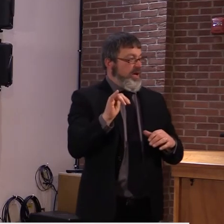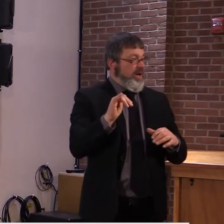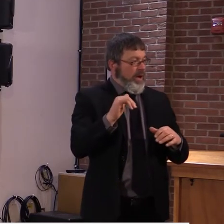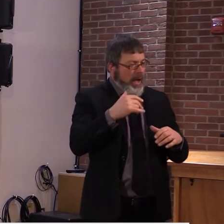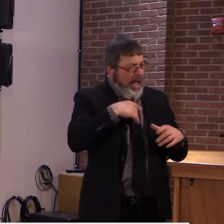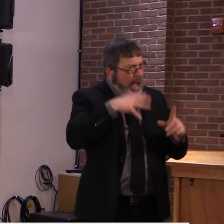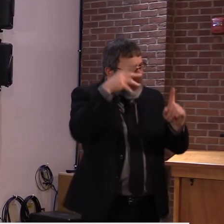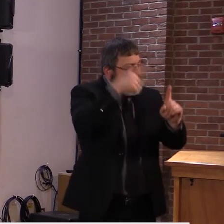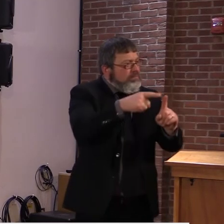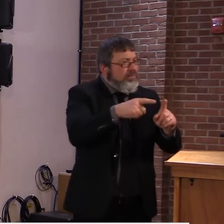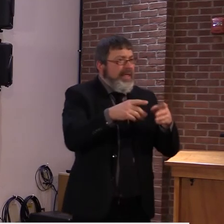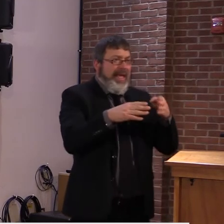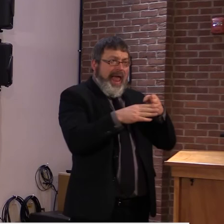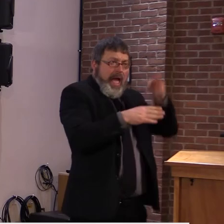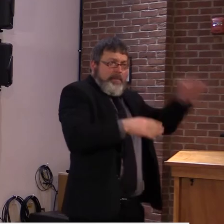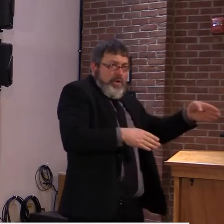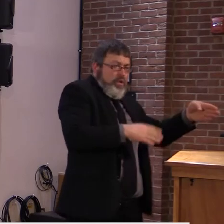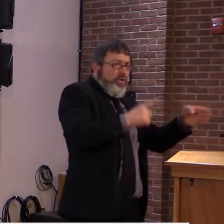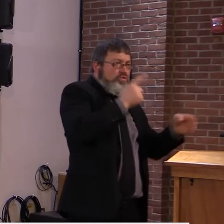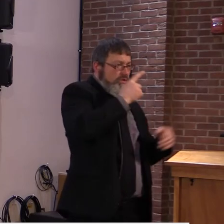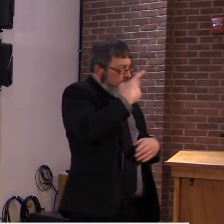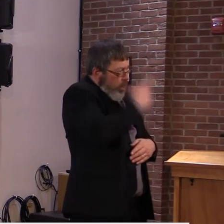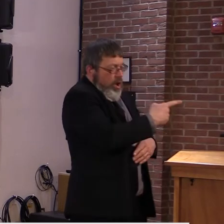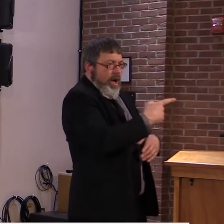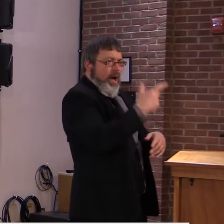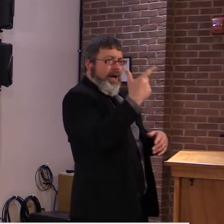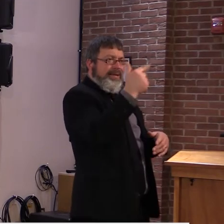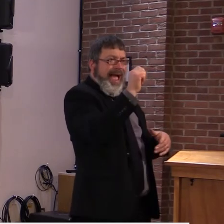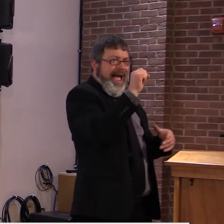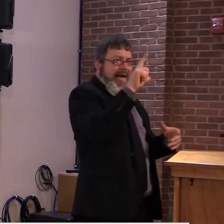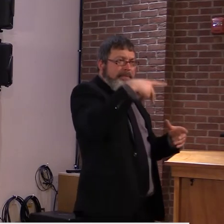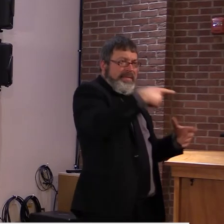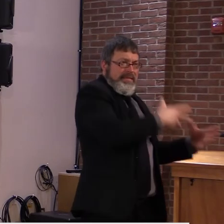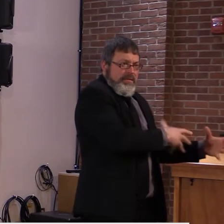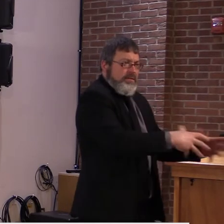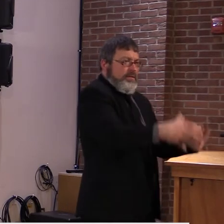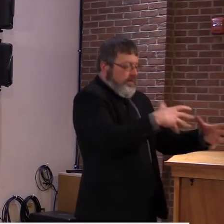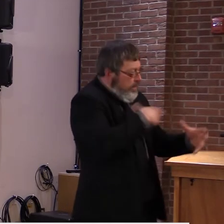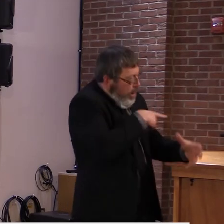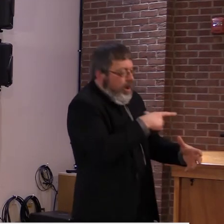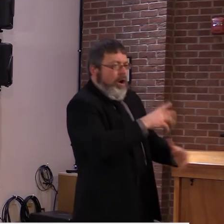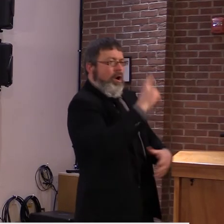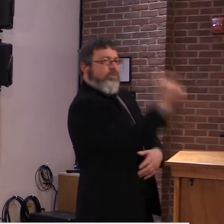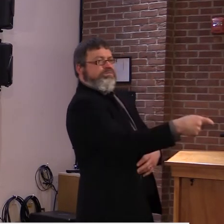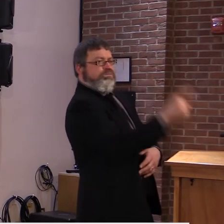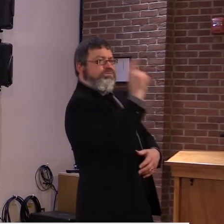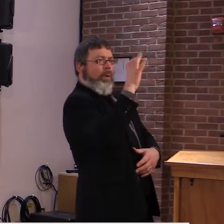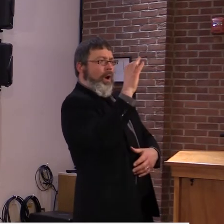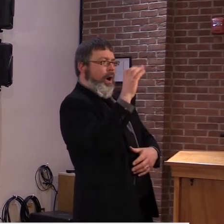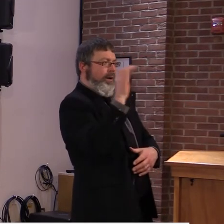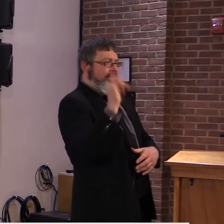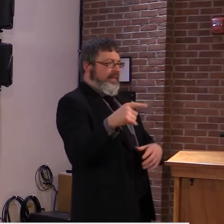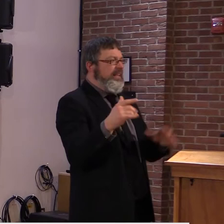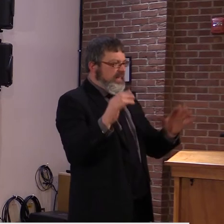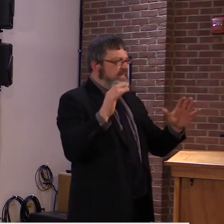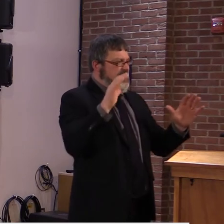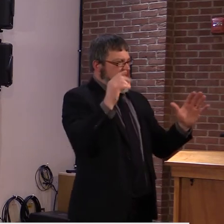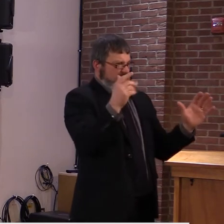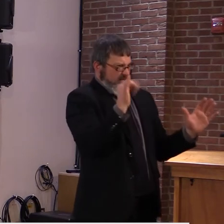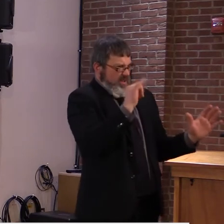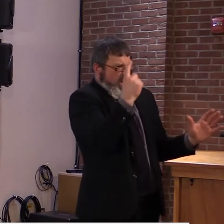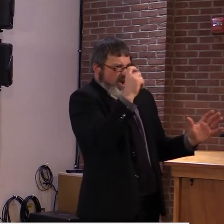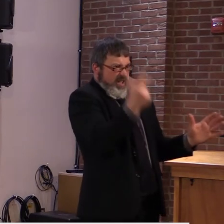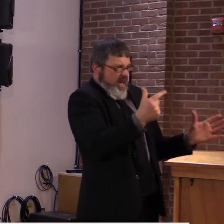of fuel to get through the day or the next couple of days, and them purchasing 100 gallons of fuel for them